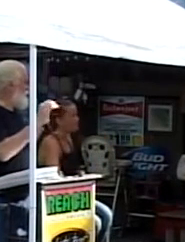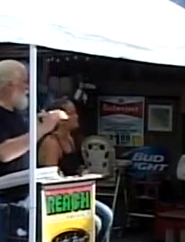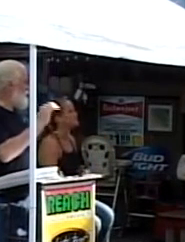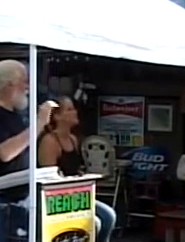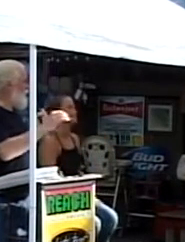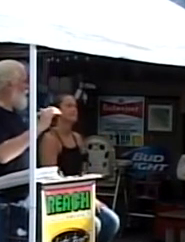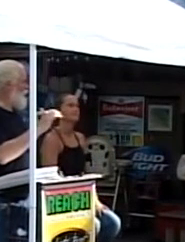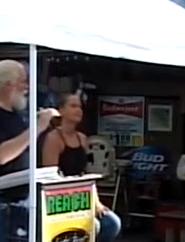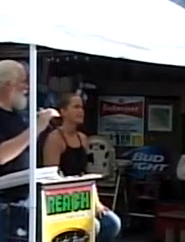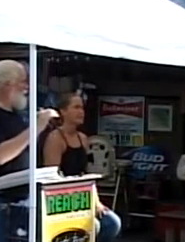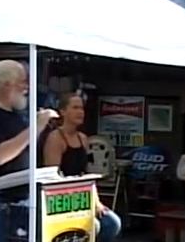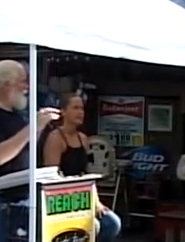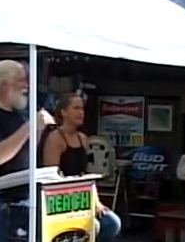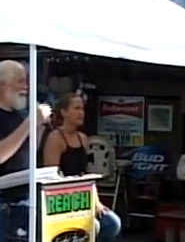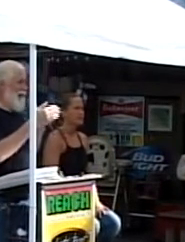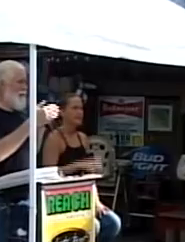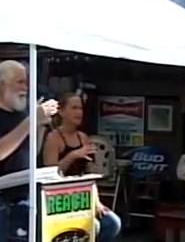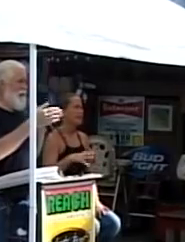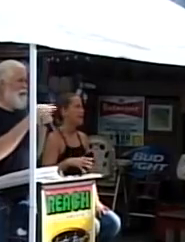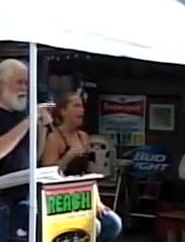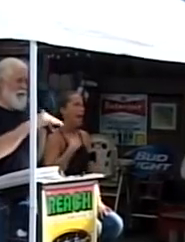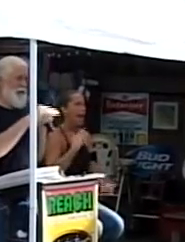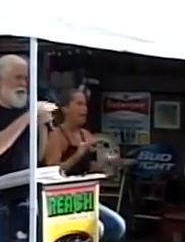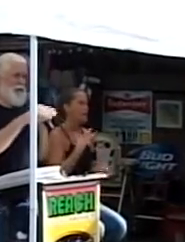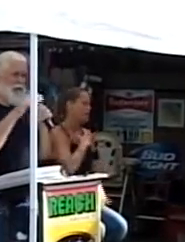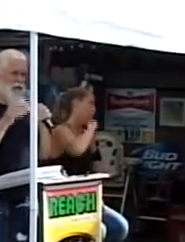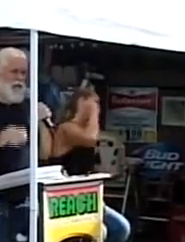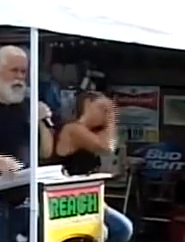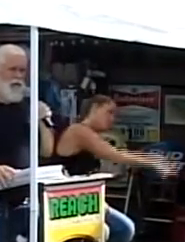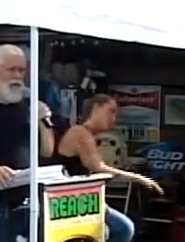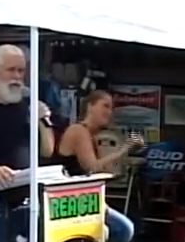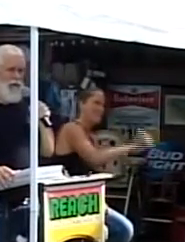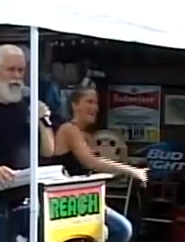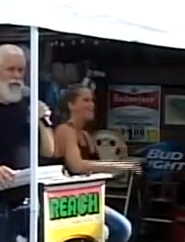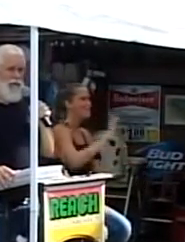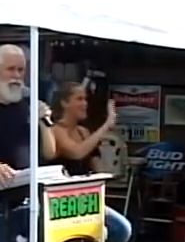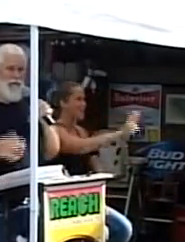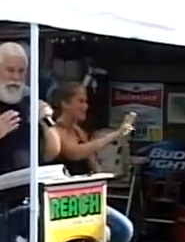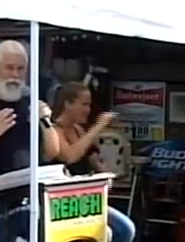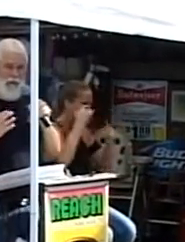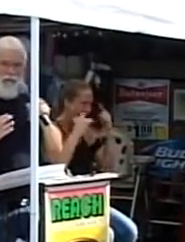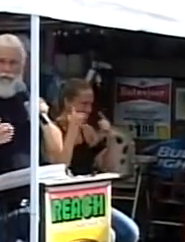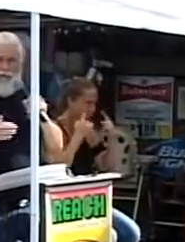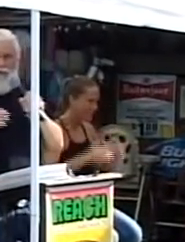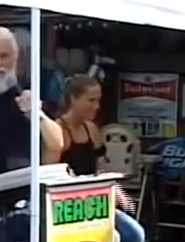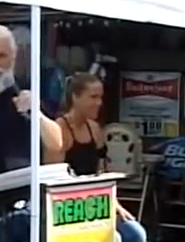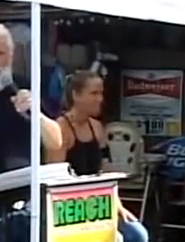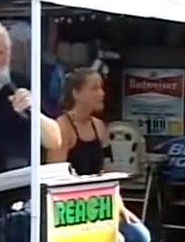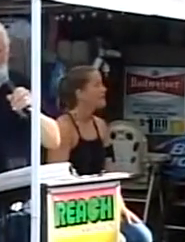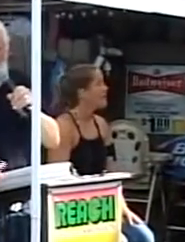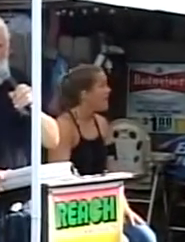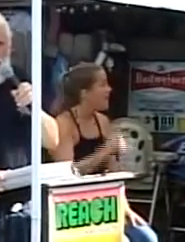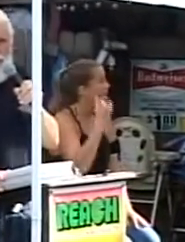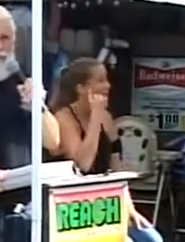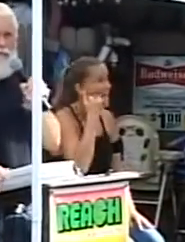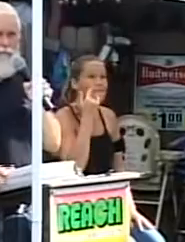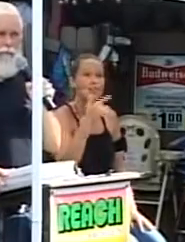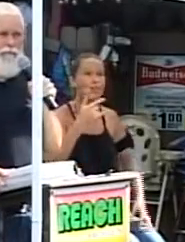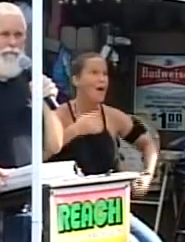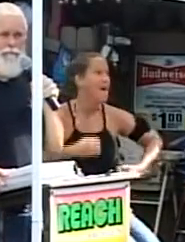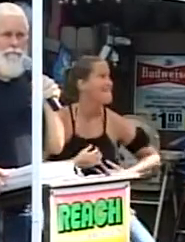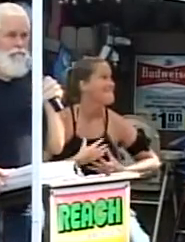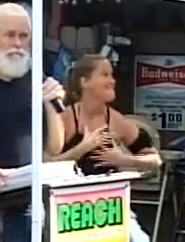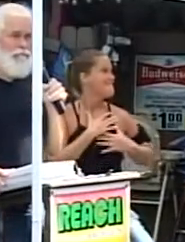filled with the Spirit always, if you allow yourself to be filled with the Spirit always, filled, is there room for Satan in your